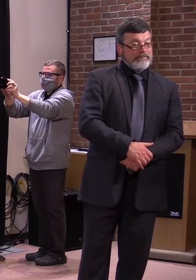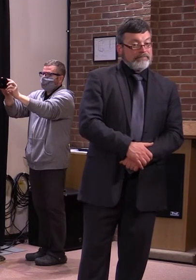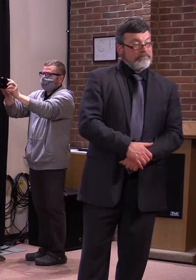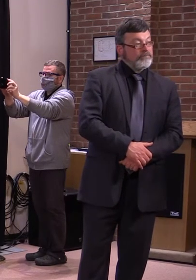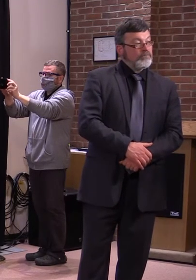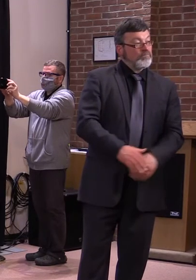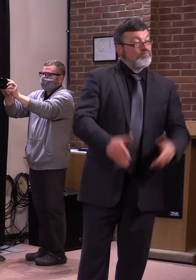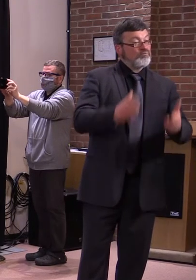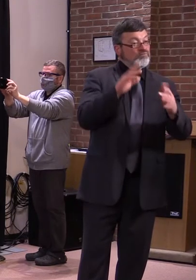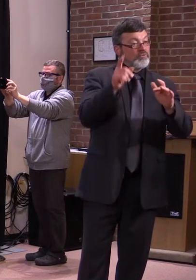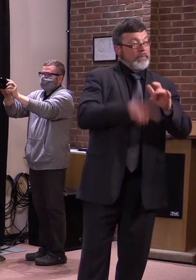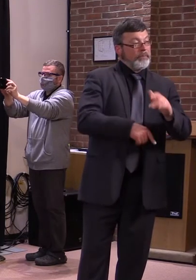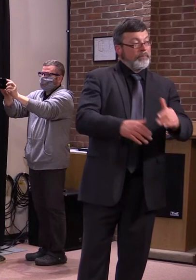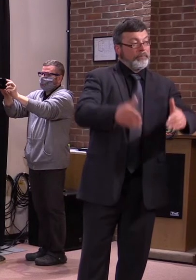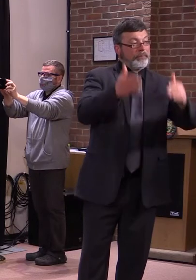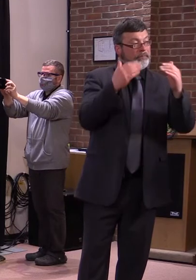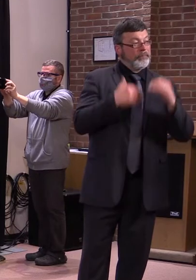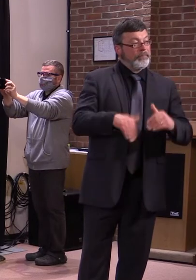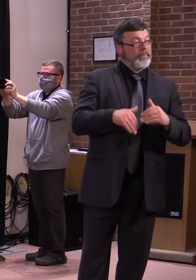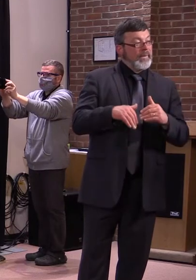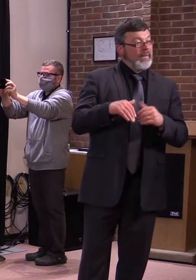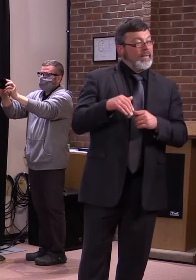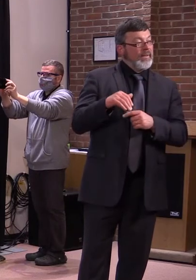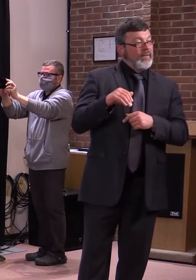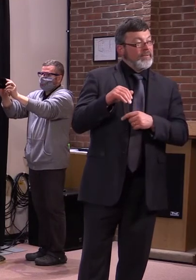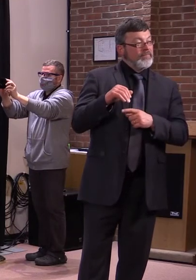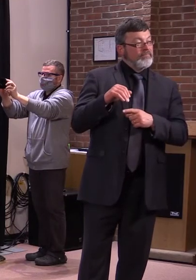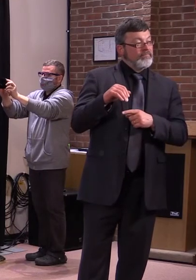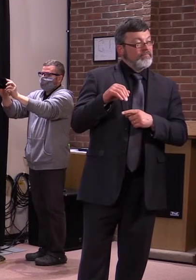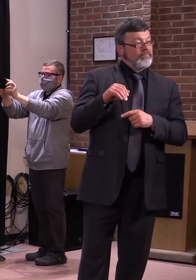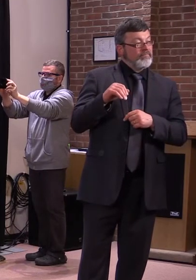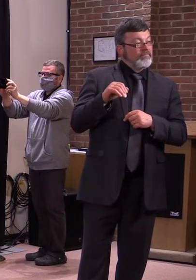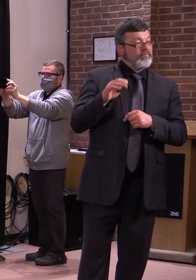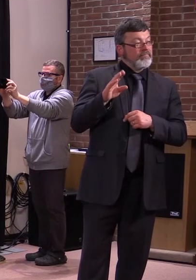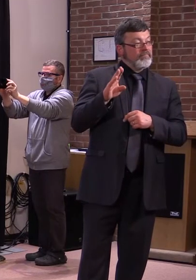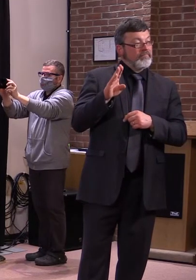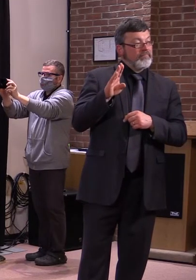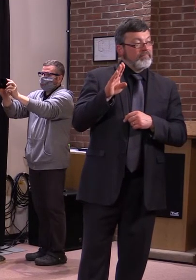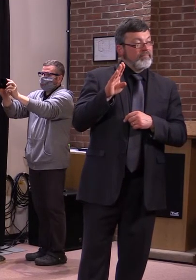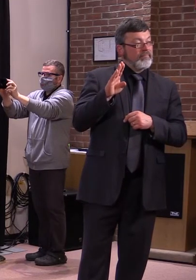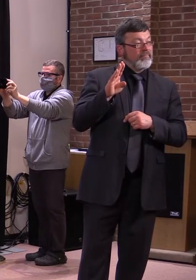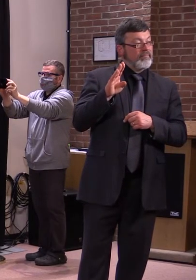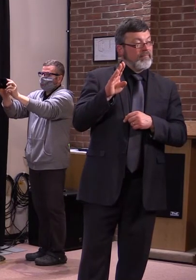All right, we'll move to Tim McQuiston, Joseph Gresser, Barton Chronicle.